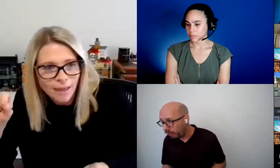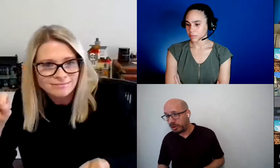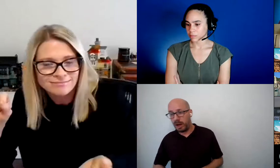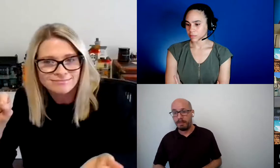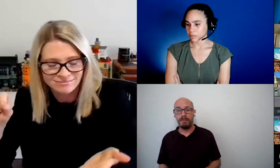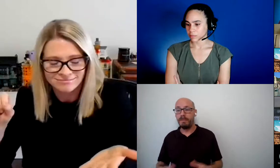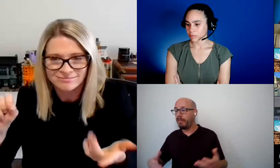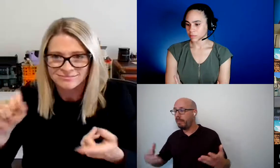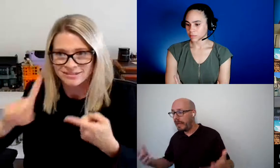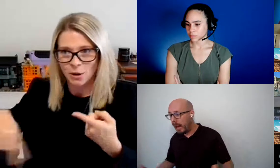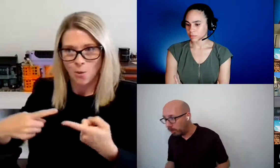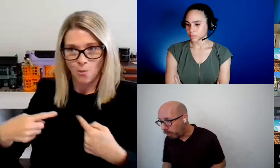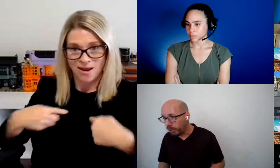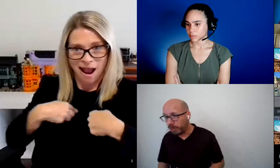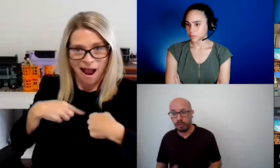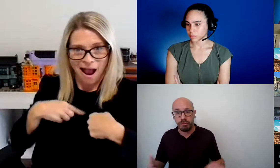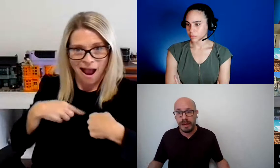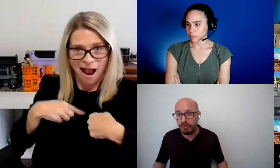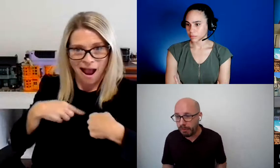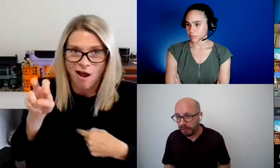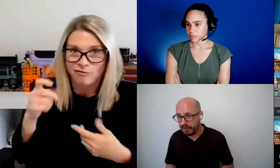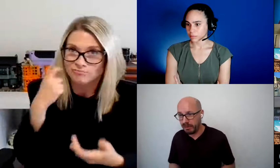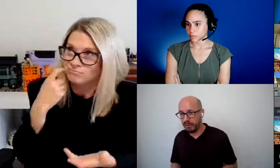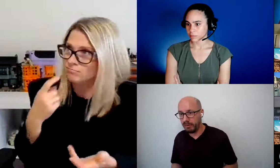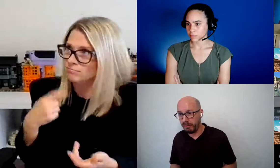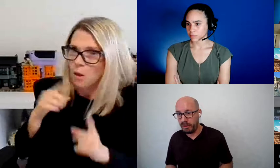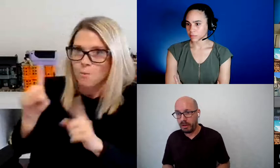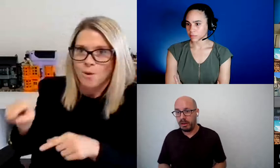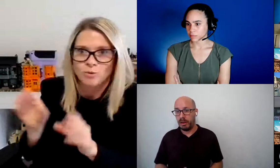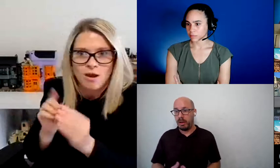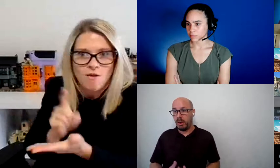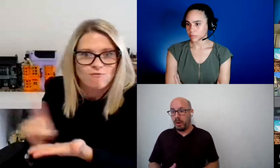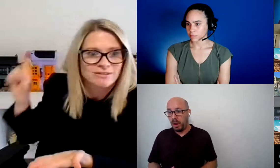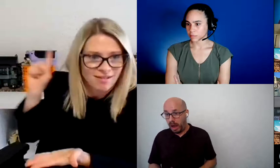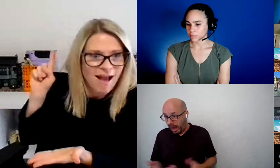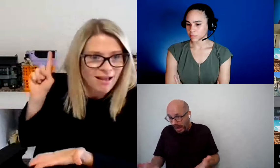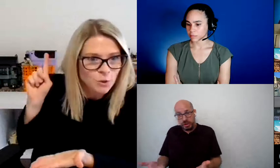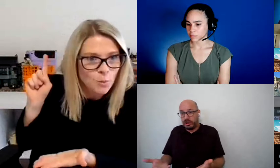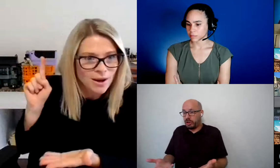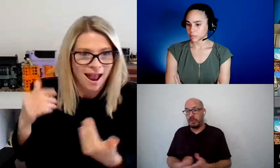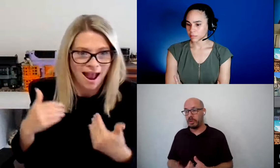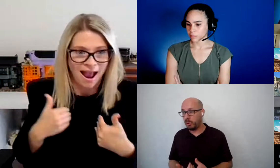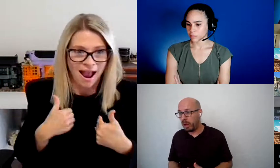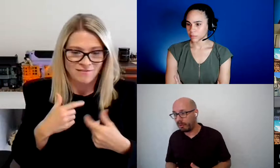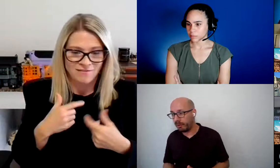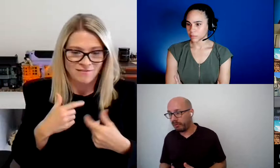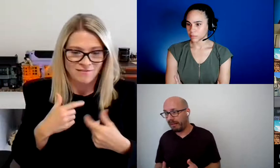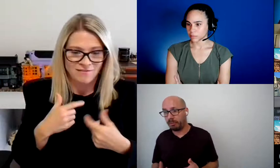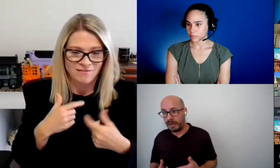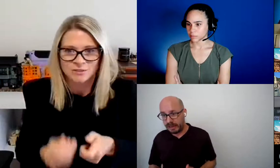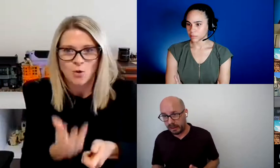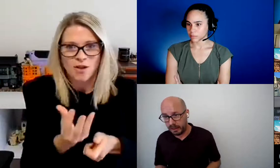like a coffee shop, the airport, or trains or bus stations. I actually just went to a conference last week